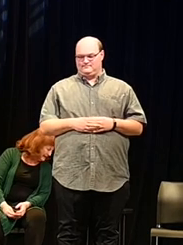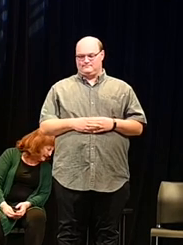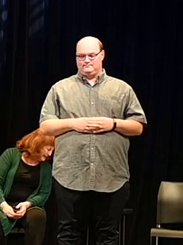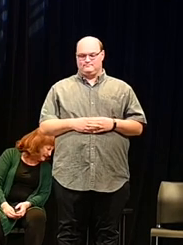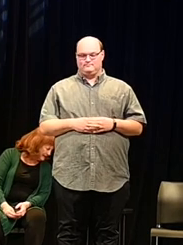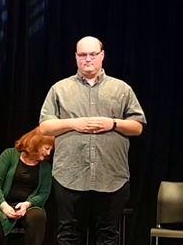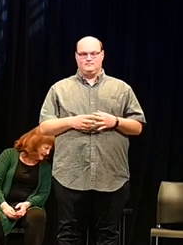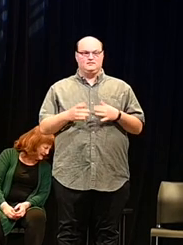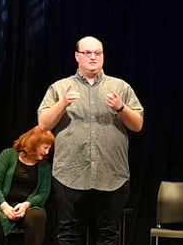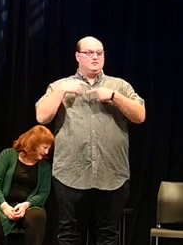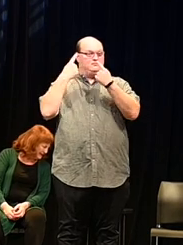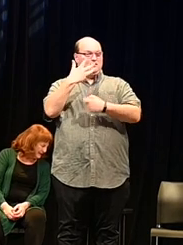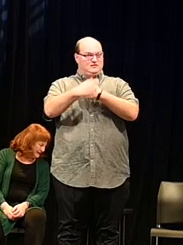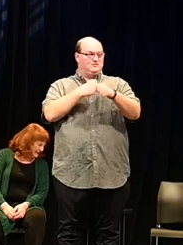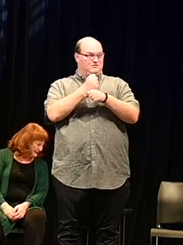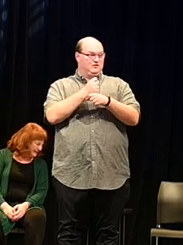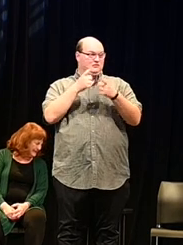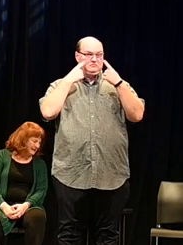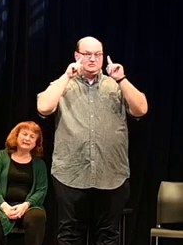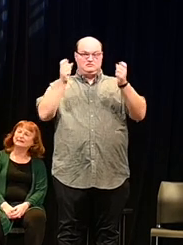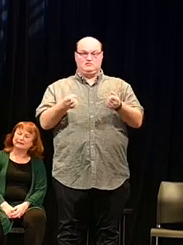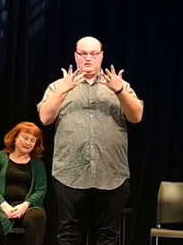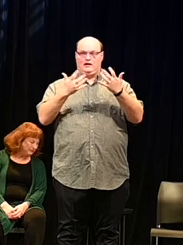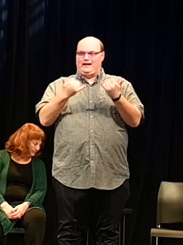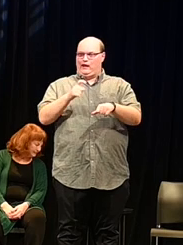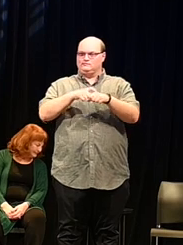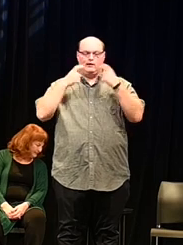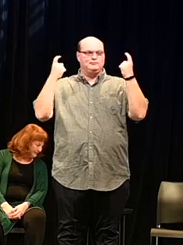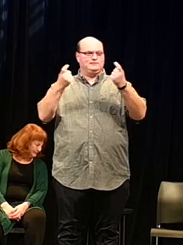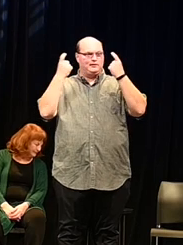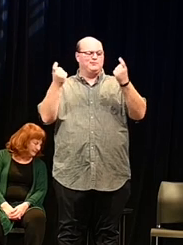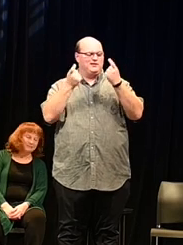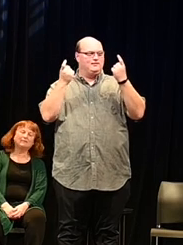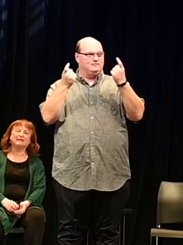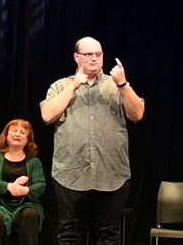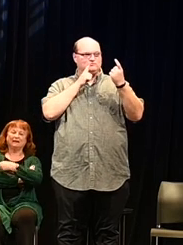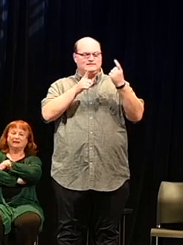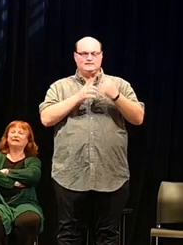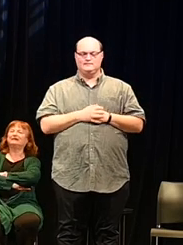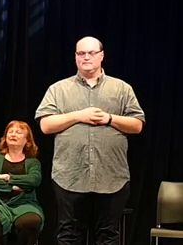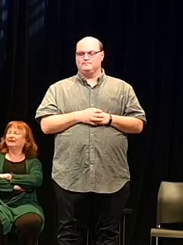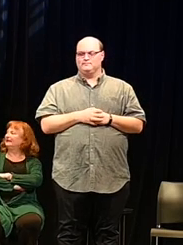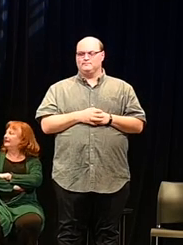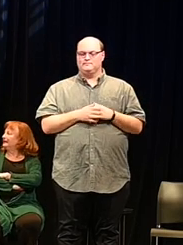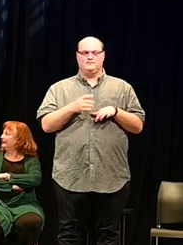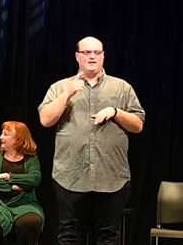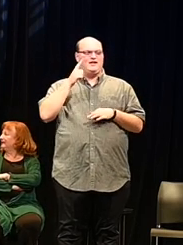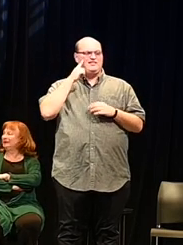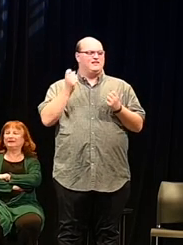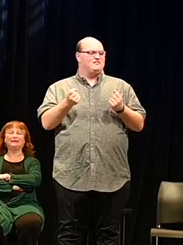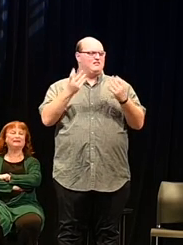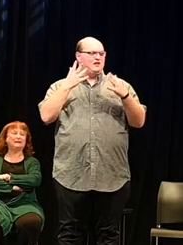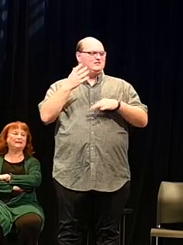So we did a lot in the past 5 years. It's time to celebrate that a little bit. I think we hit a lot of